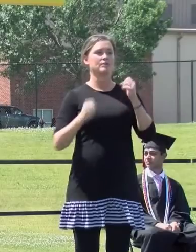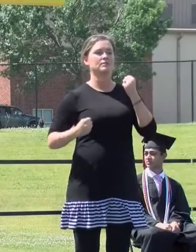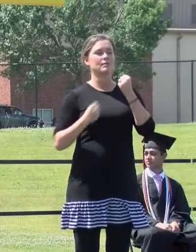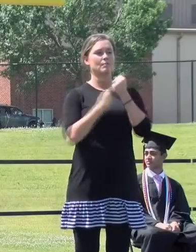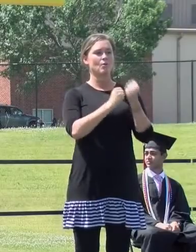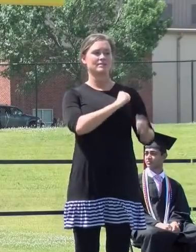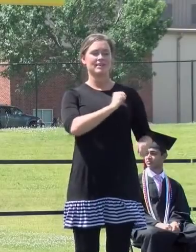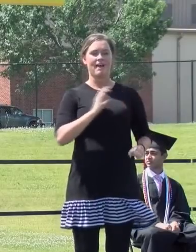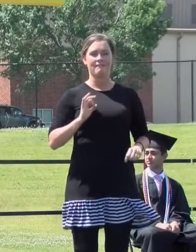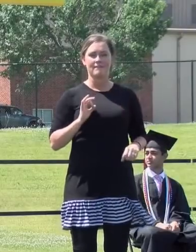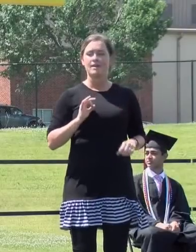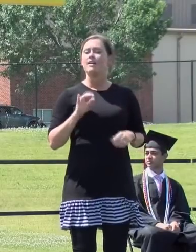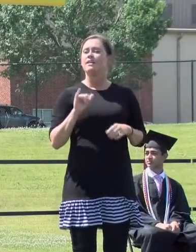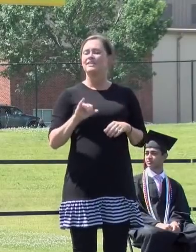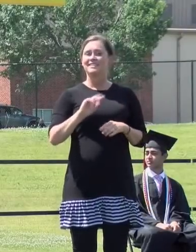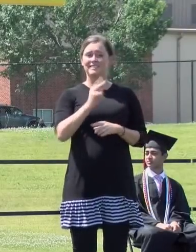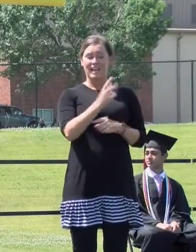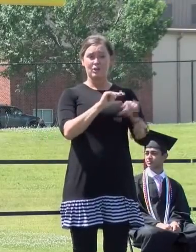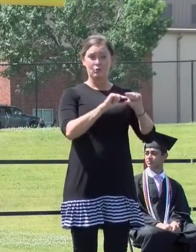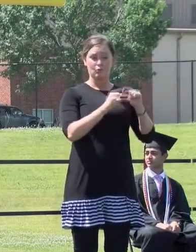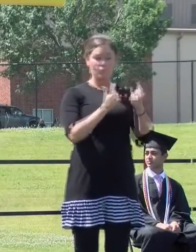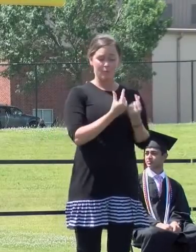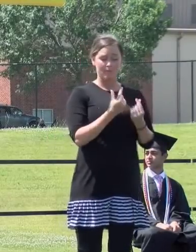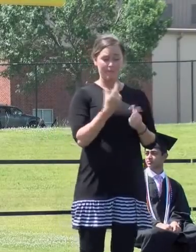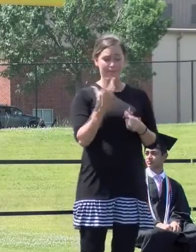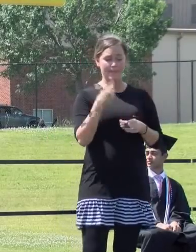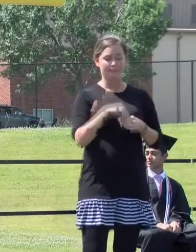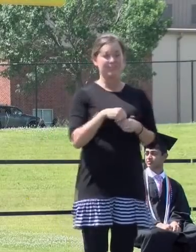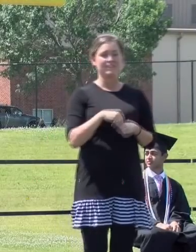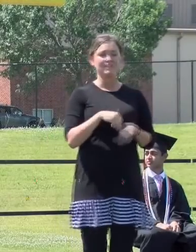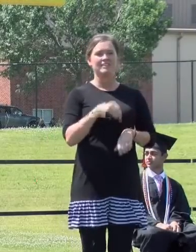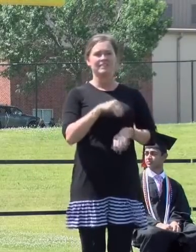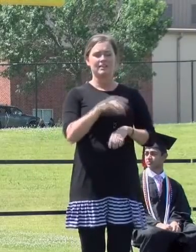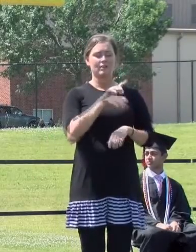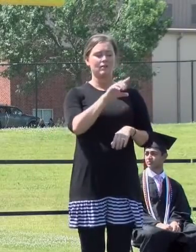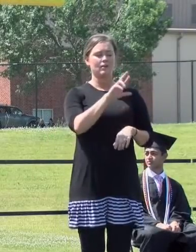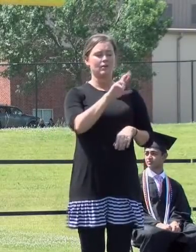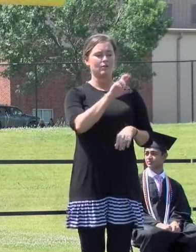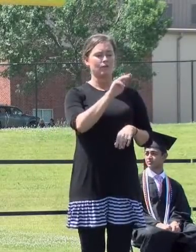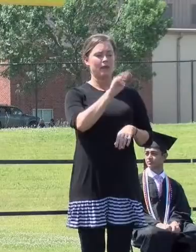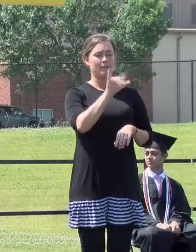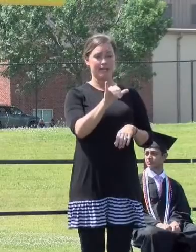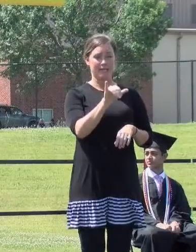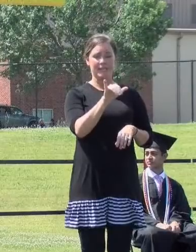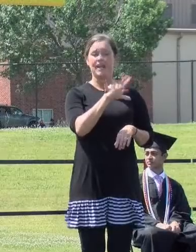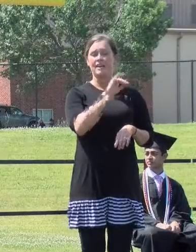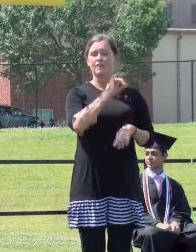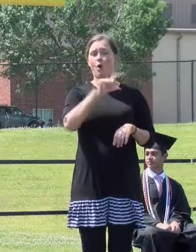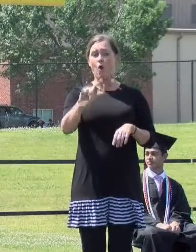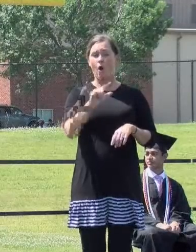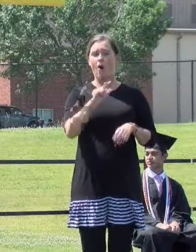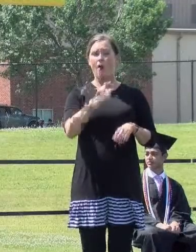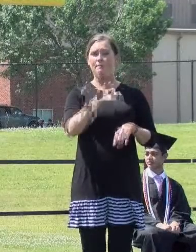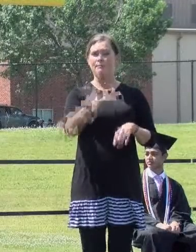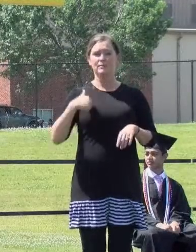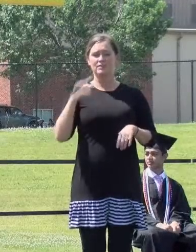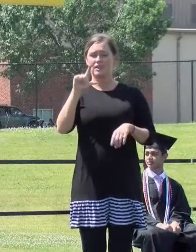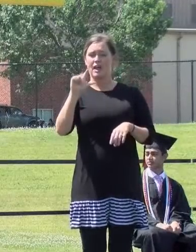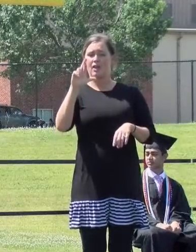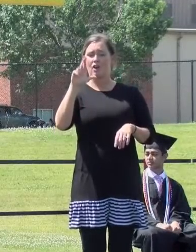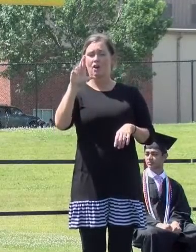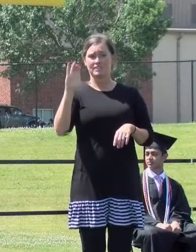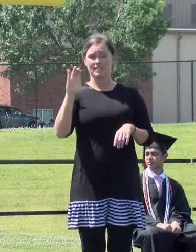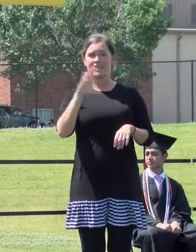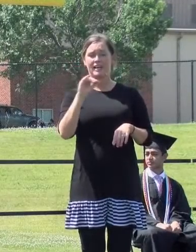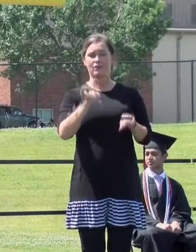staff. The second group includes Dr. Lisa Ramey, all members of the Learning Resource Center